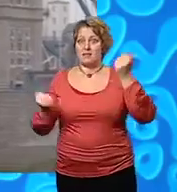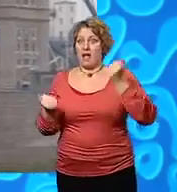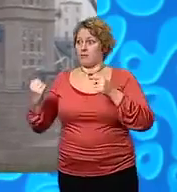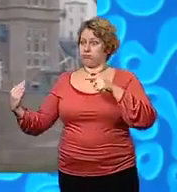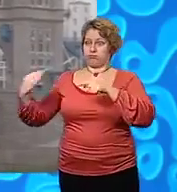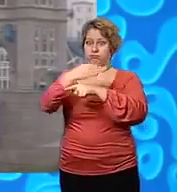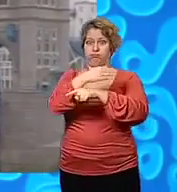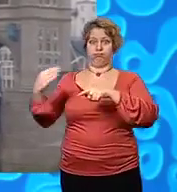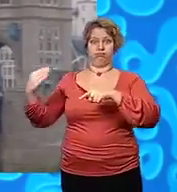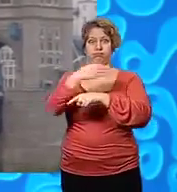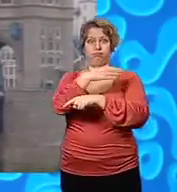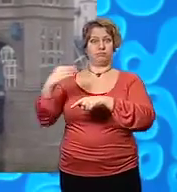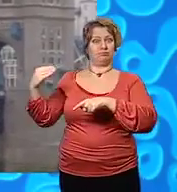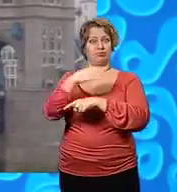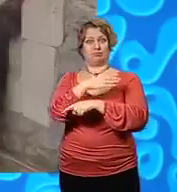going across.